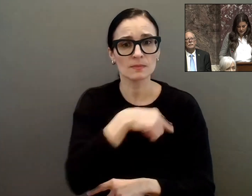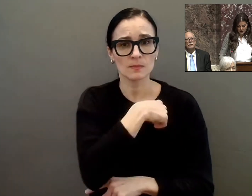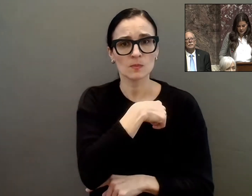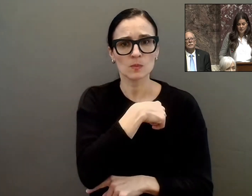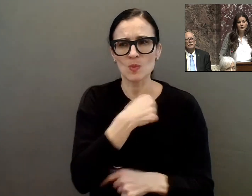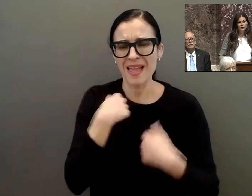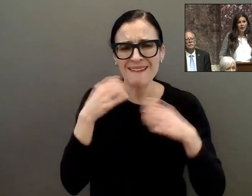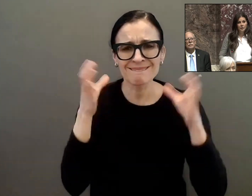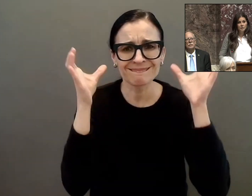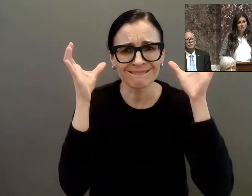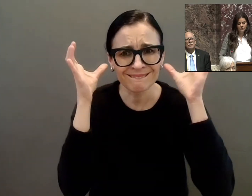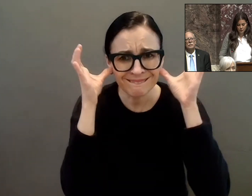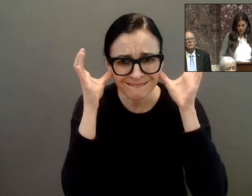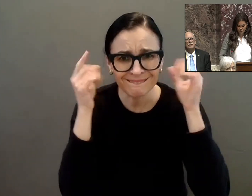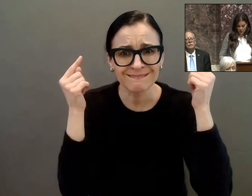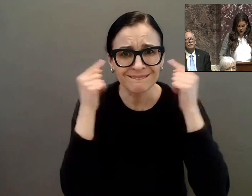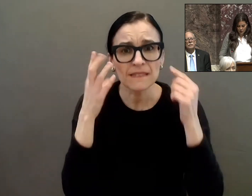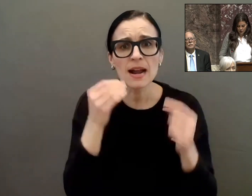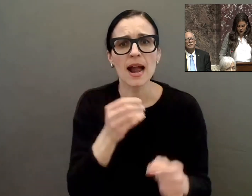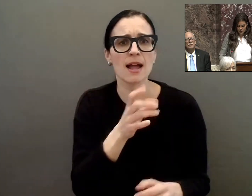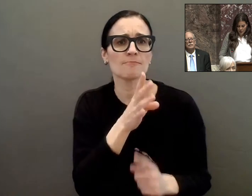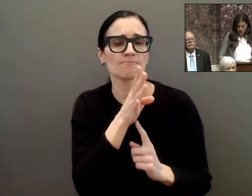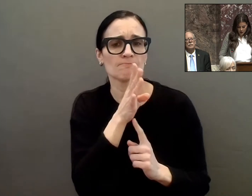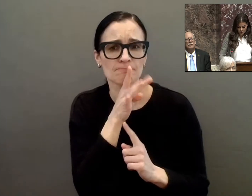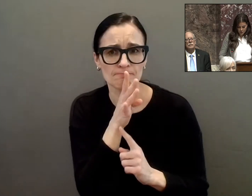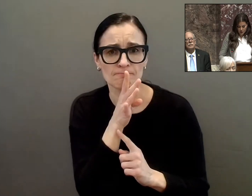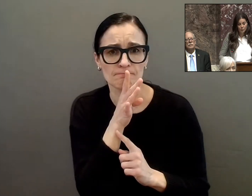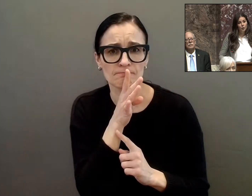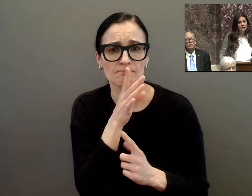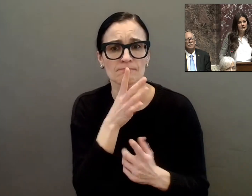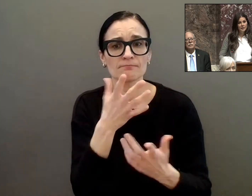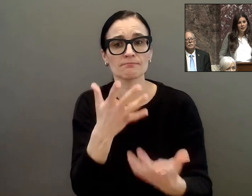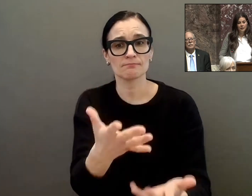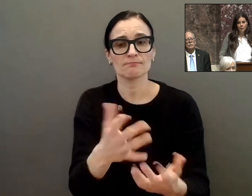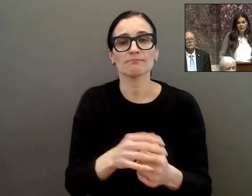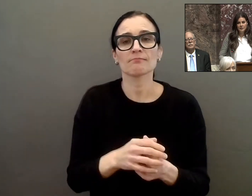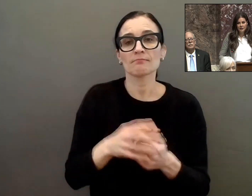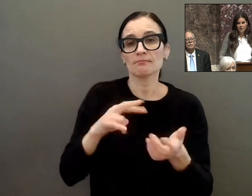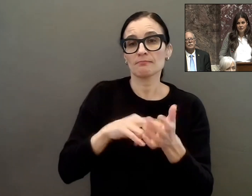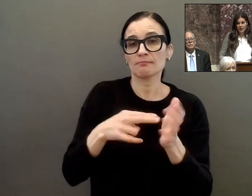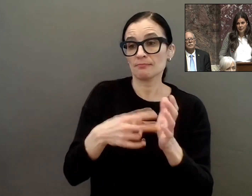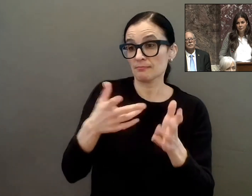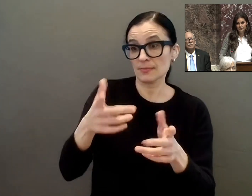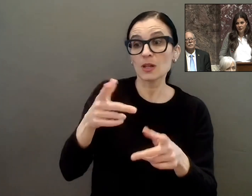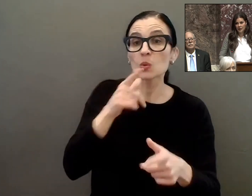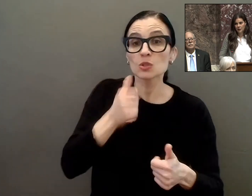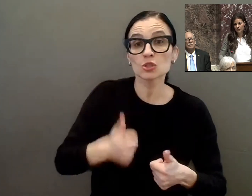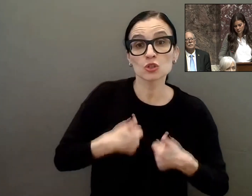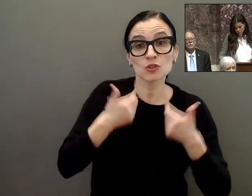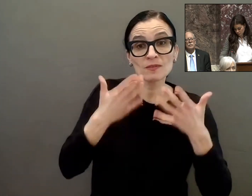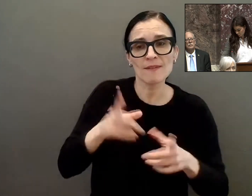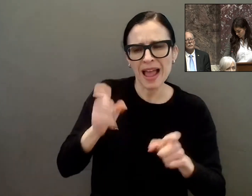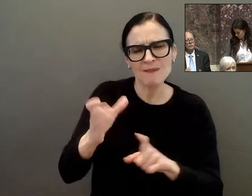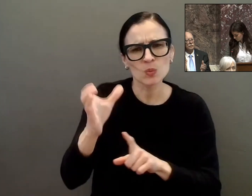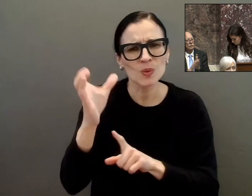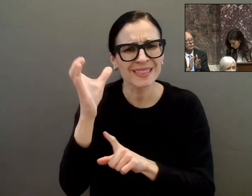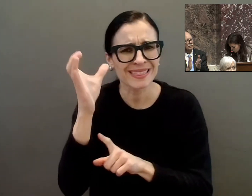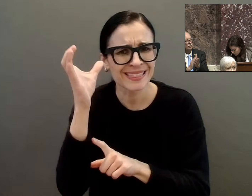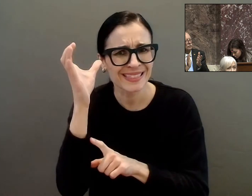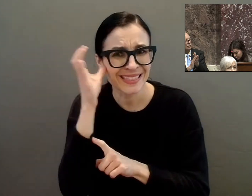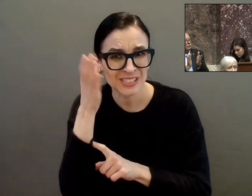that means listening to survivors. May we all do a lot more listening in the months and years ahead. Thank you.